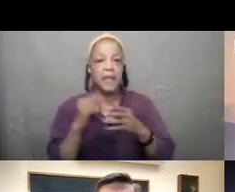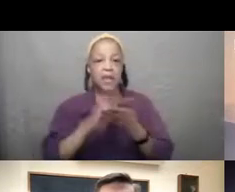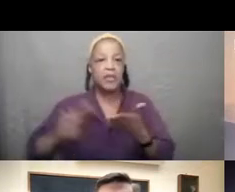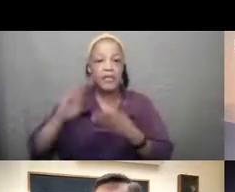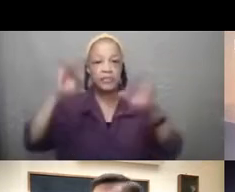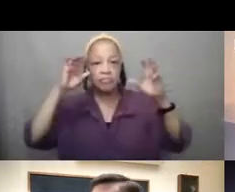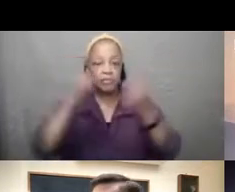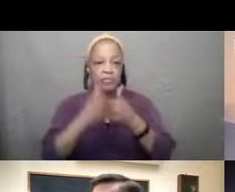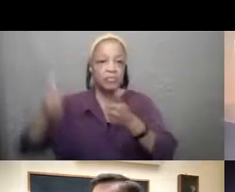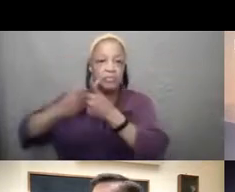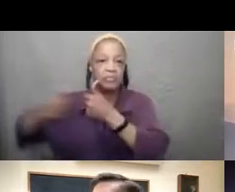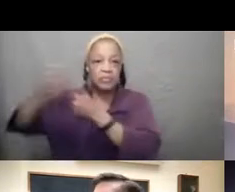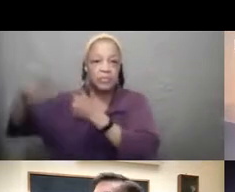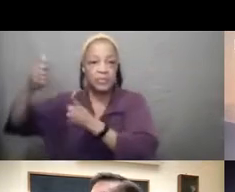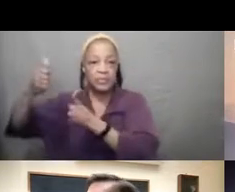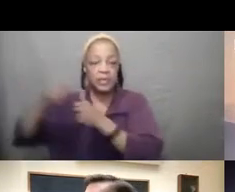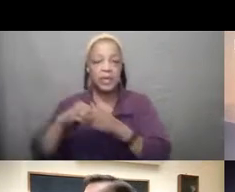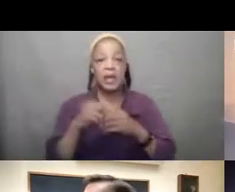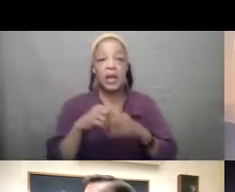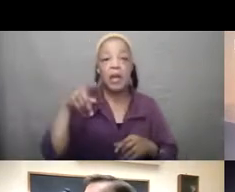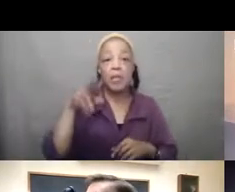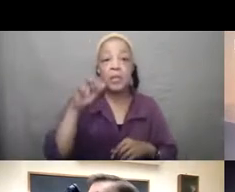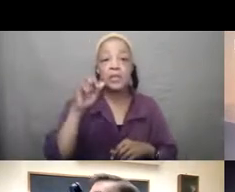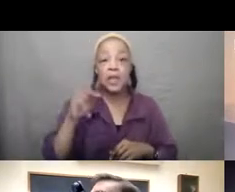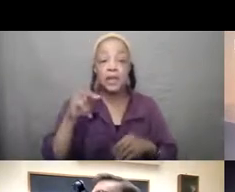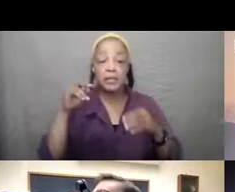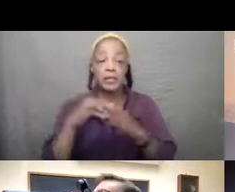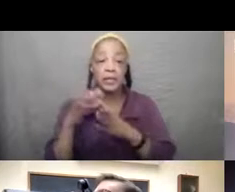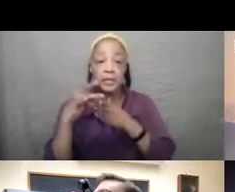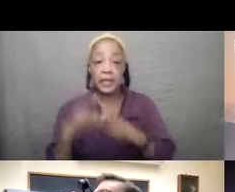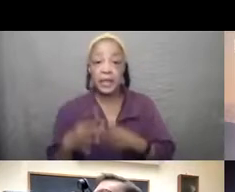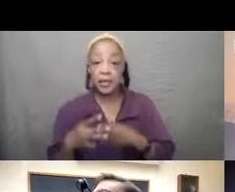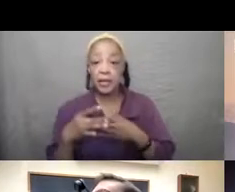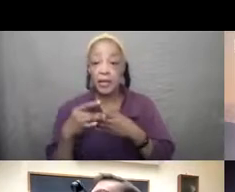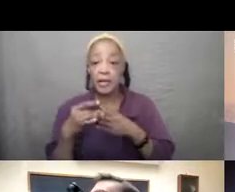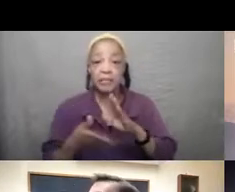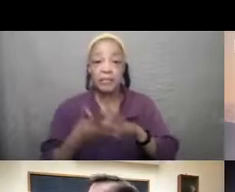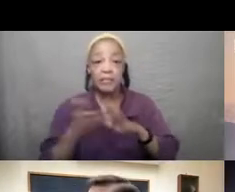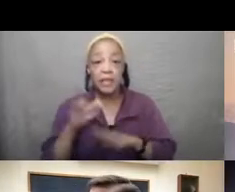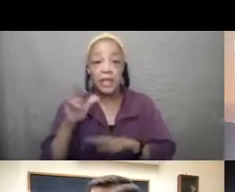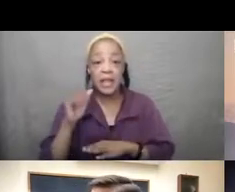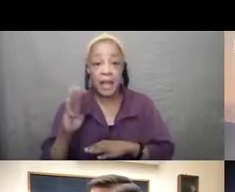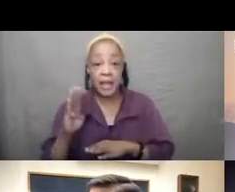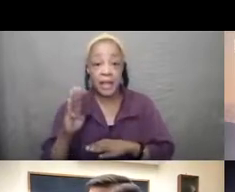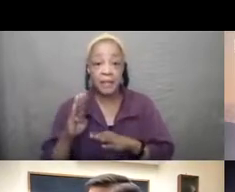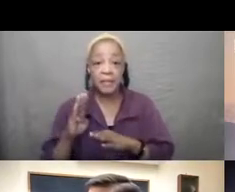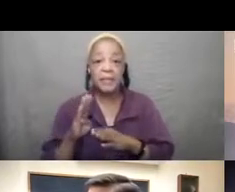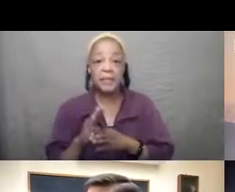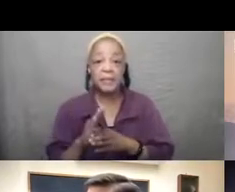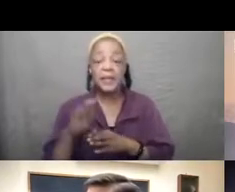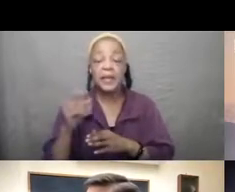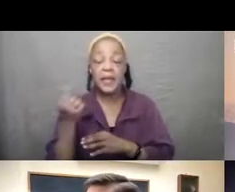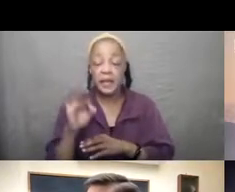Dr. Hayden Laughlin from Princeton, who ran the Cold Harbor Laboratory from 1910 to 1925, wrote the model legislation for